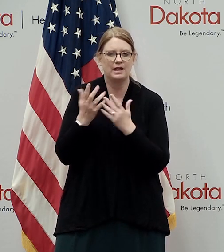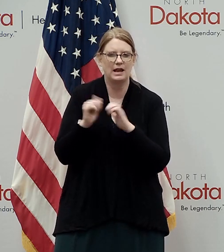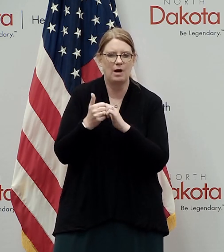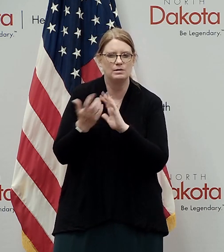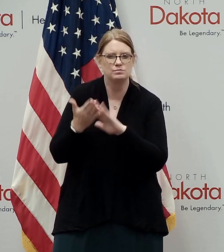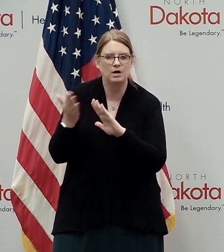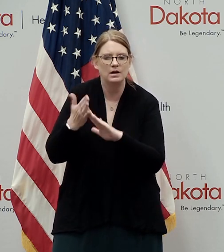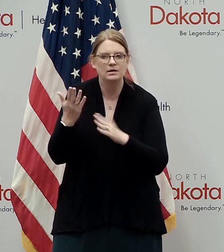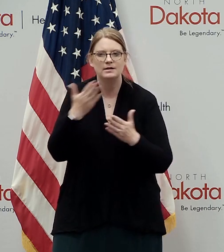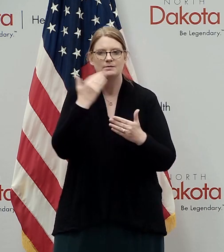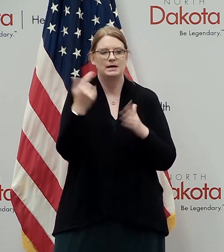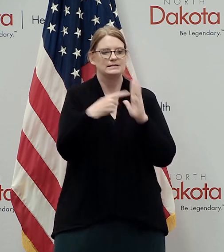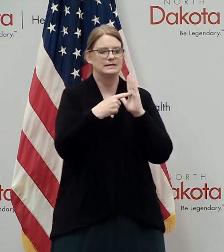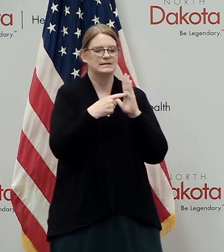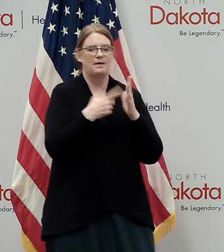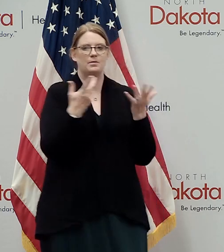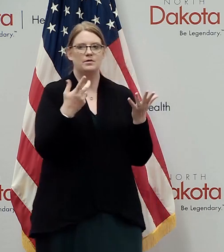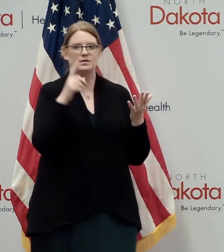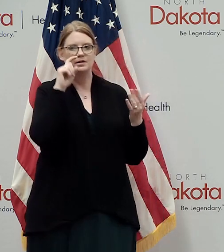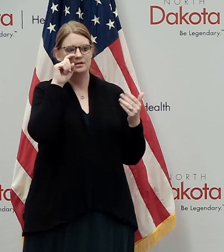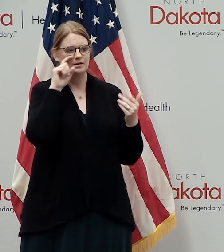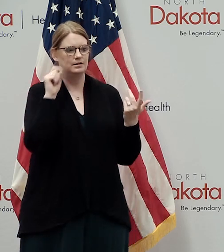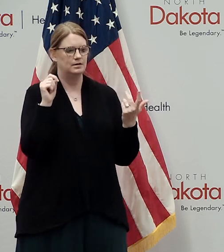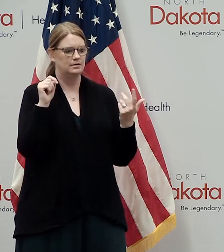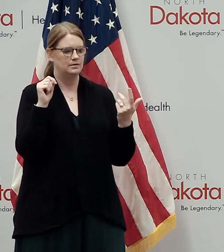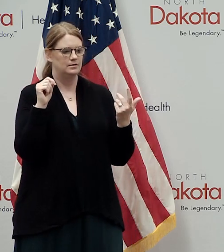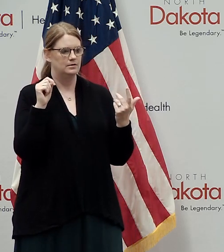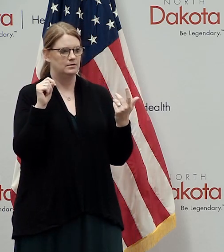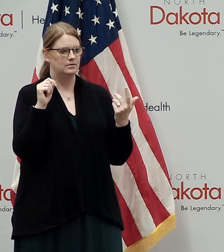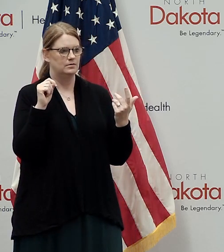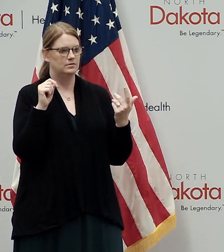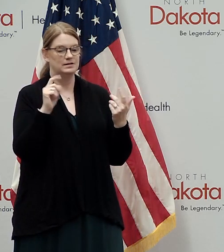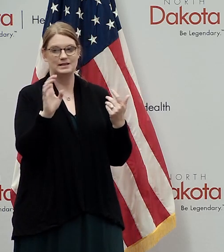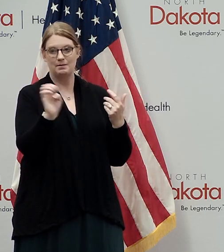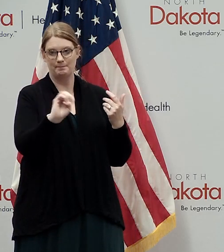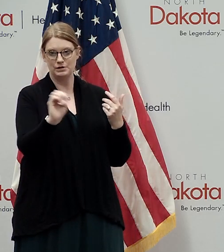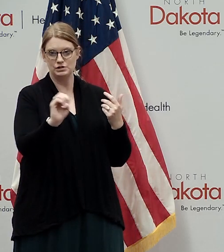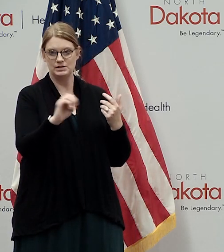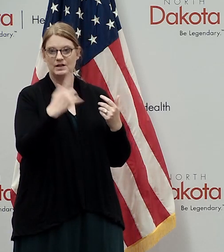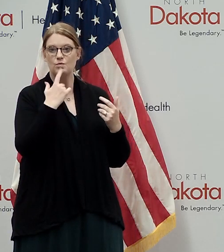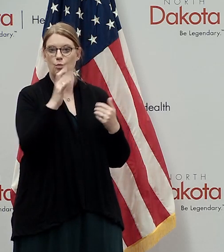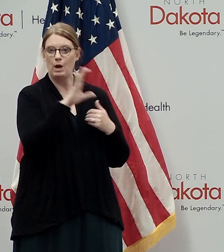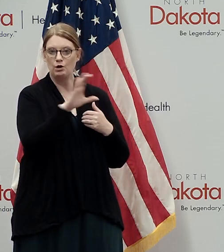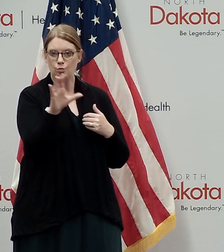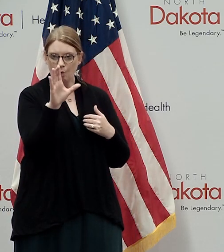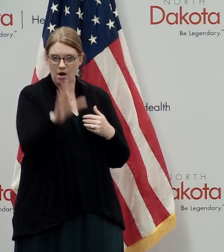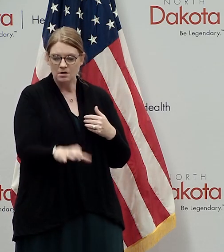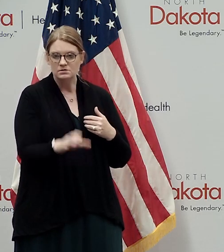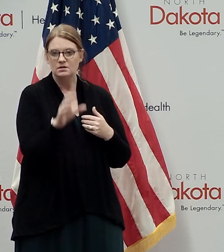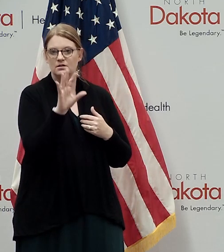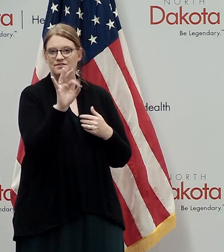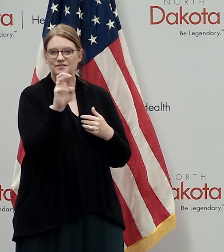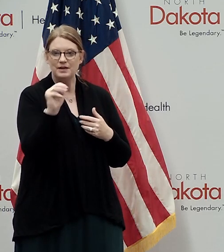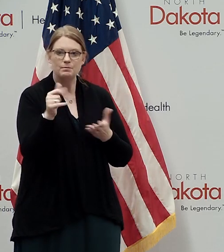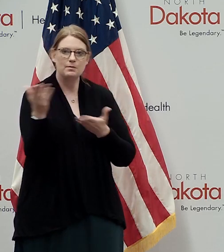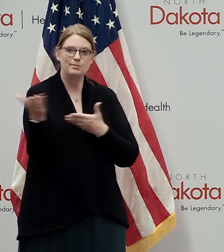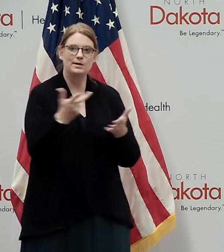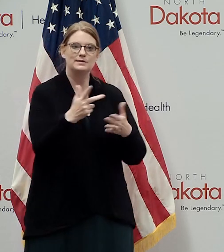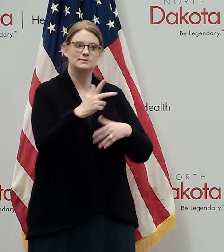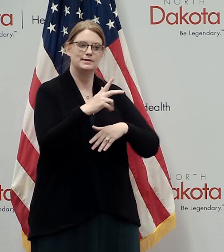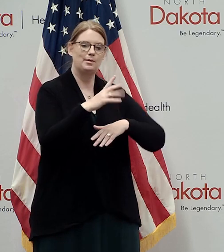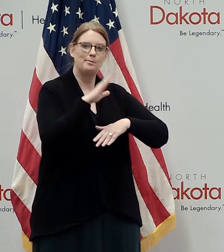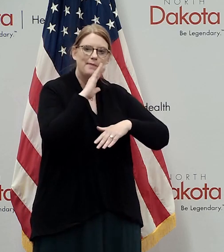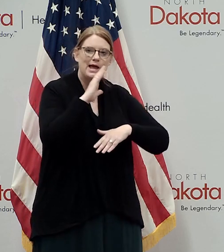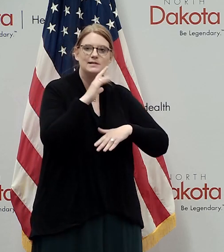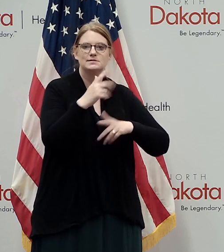The best example that I use to help explain that is when there's an emergency, the Red Cross or FEMA comes in with cots and blankets and water